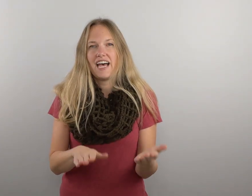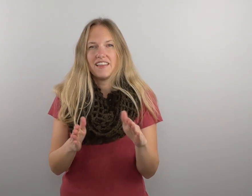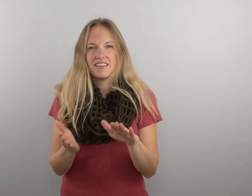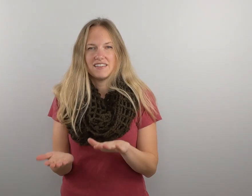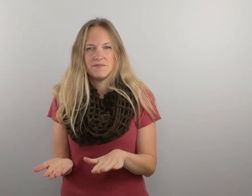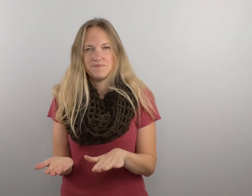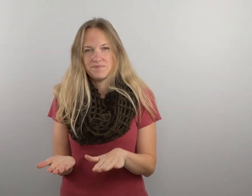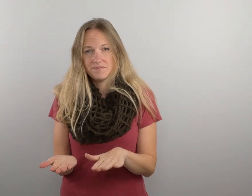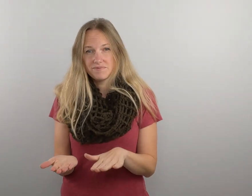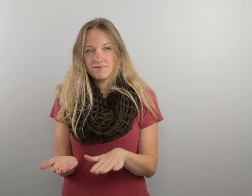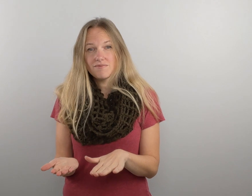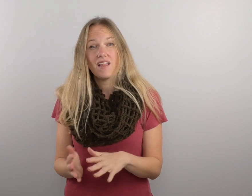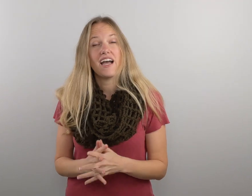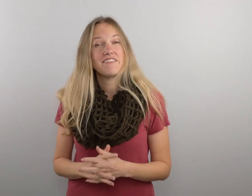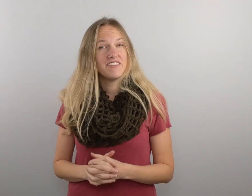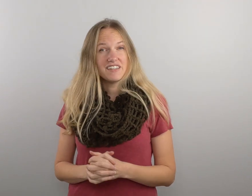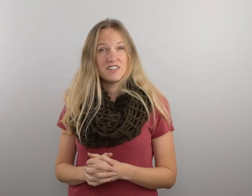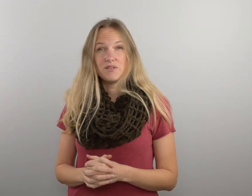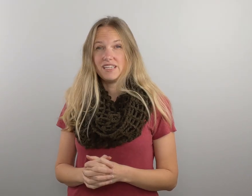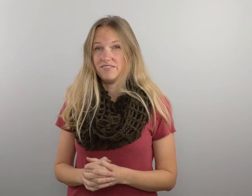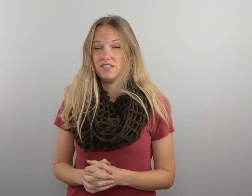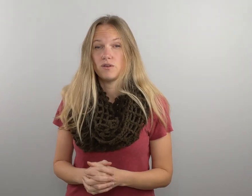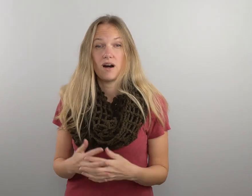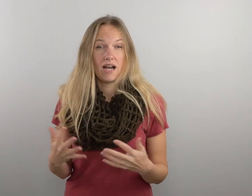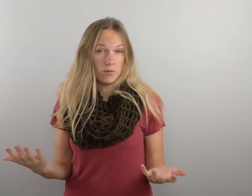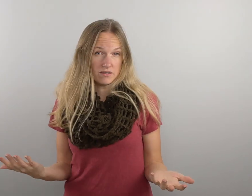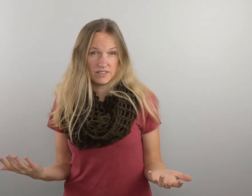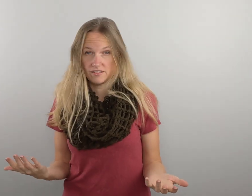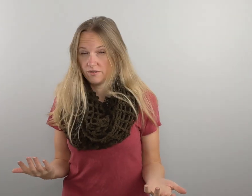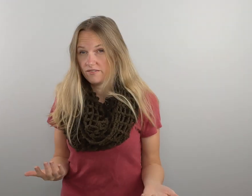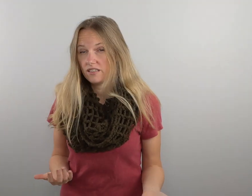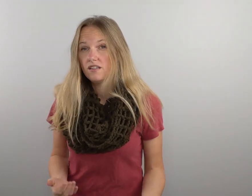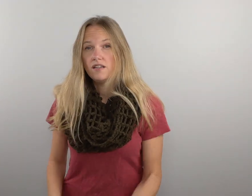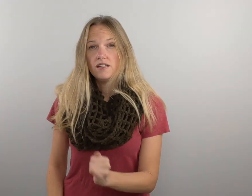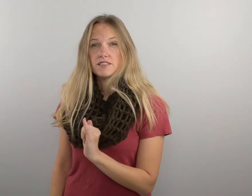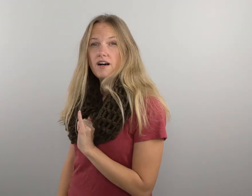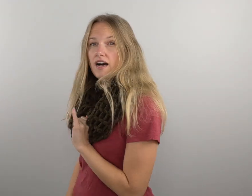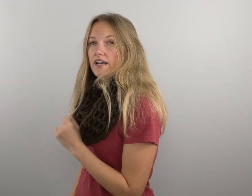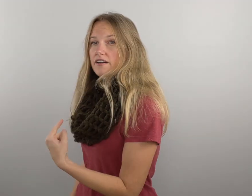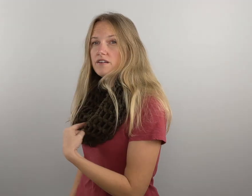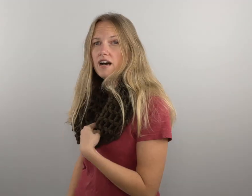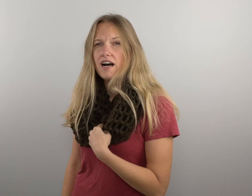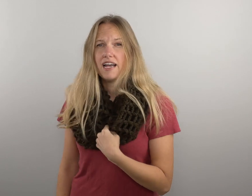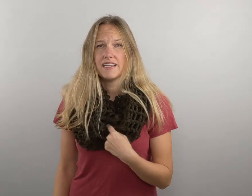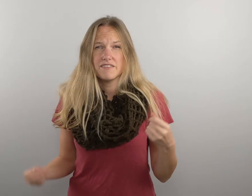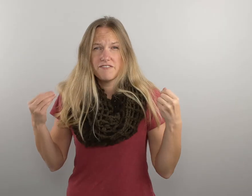death, I fear no evil, or I will fear no evil. So I, and then